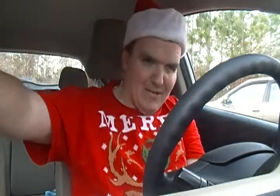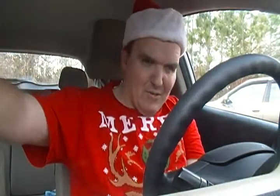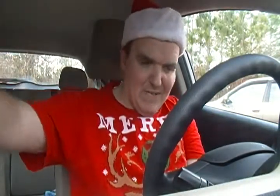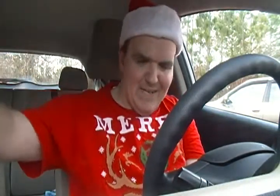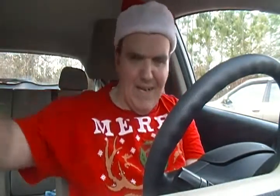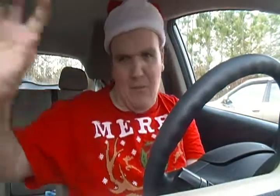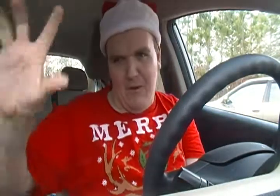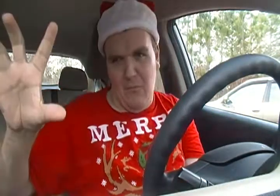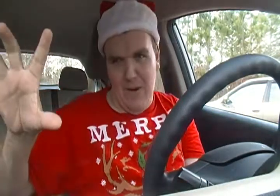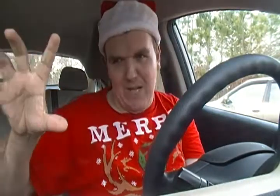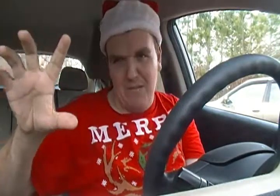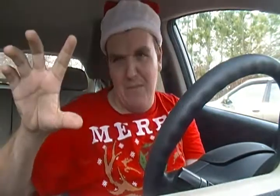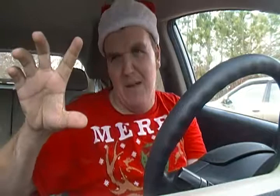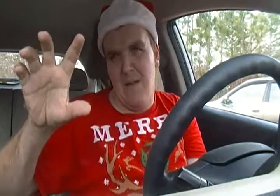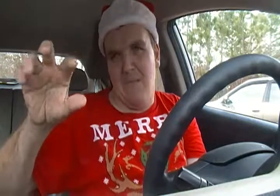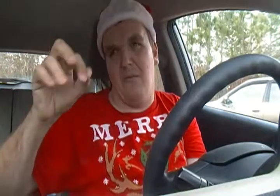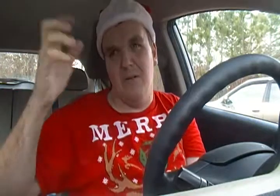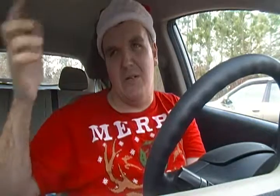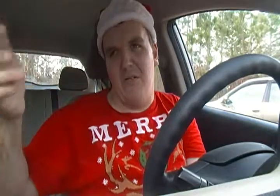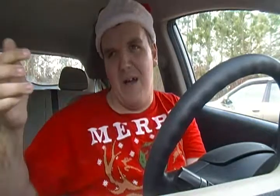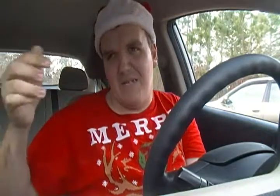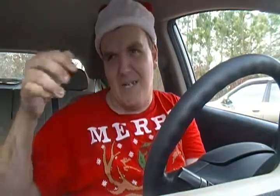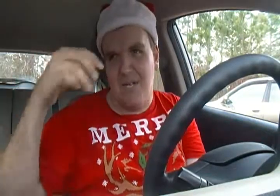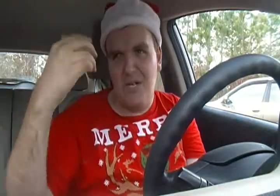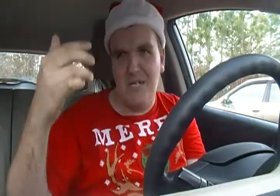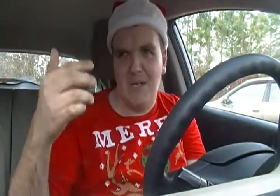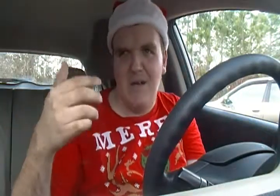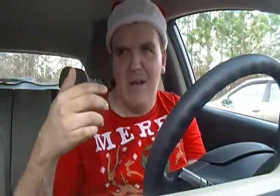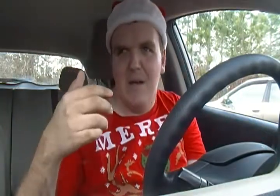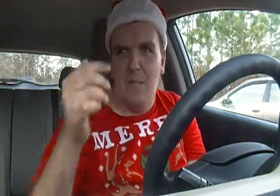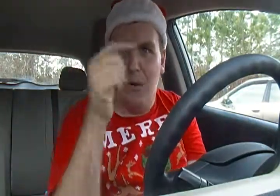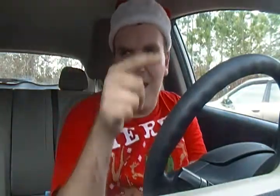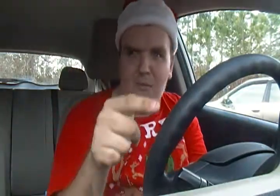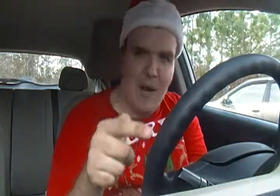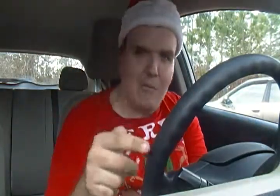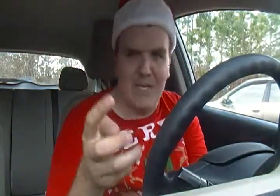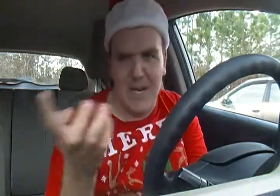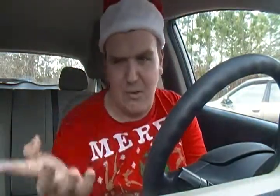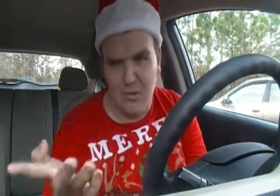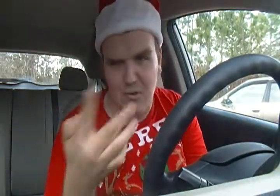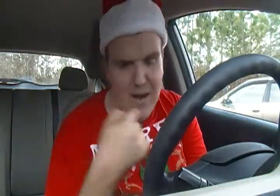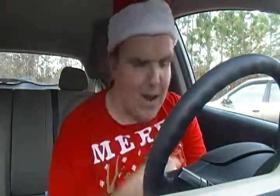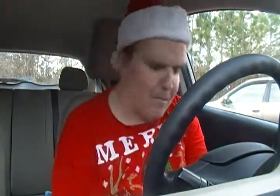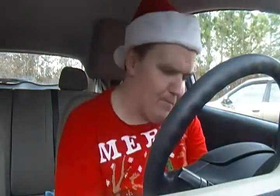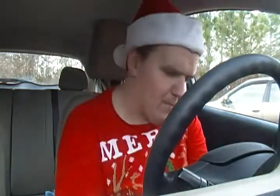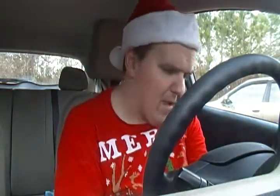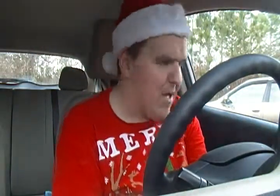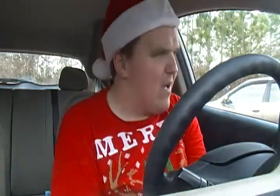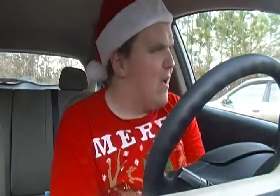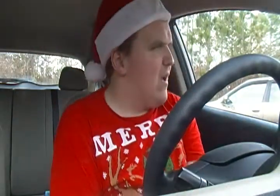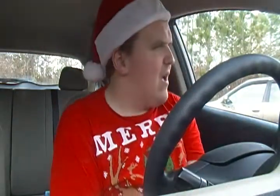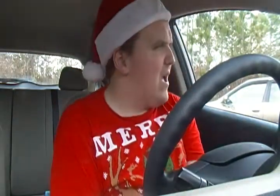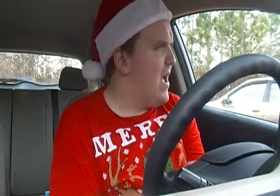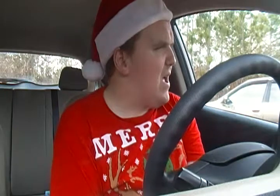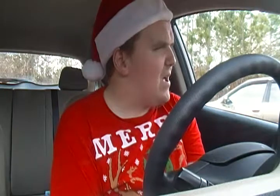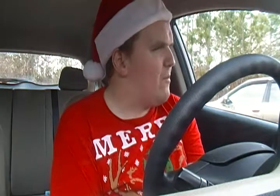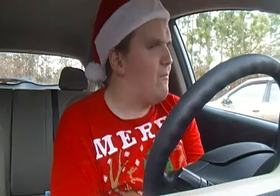classroom he sees like the wicked witch or the wizard of eyes and like jester pointing at ralphie saying you'll shoot your eye out and